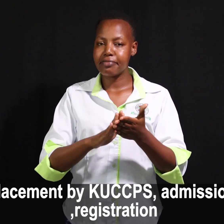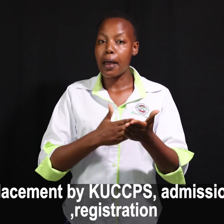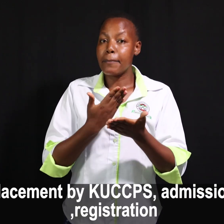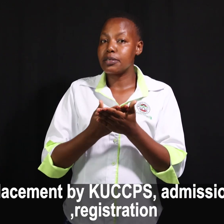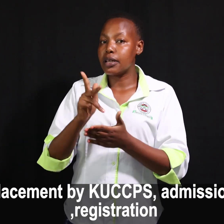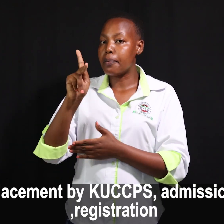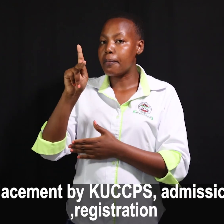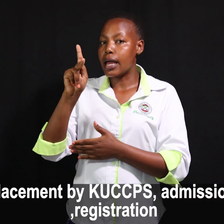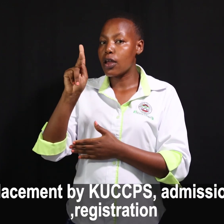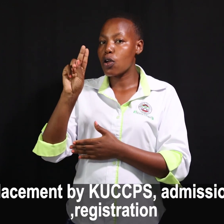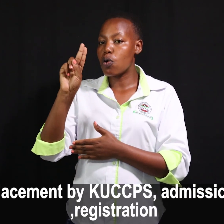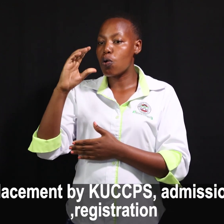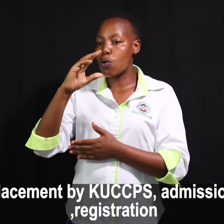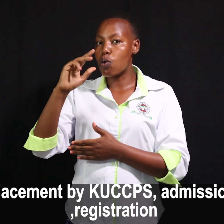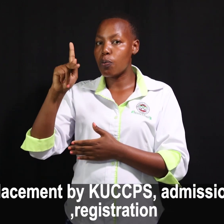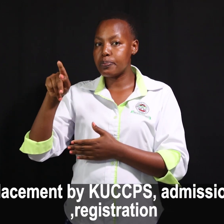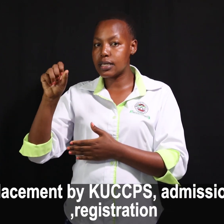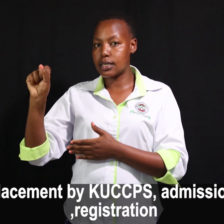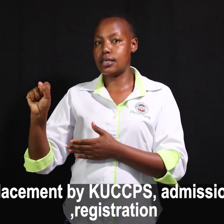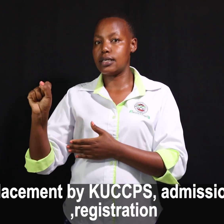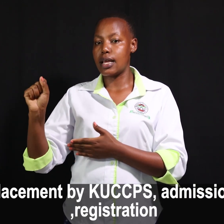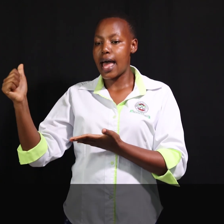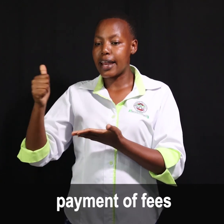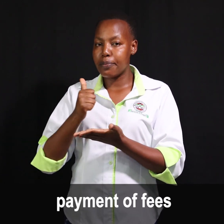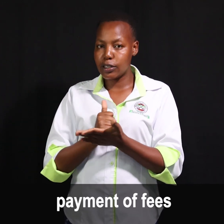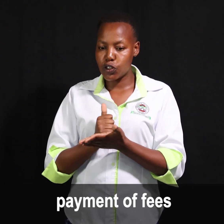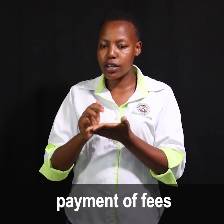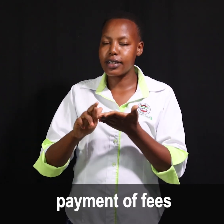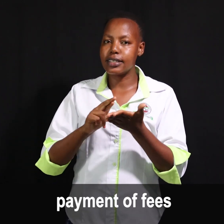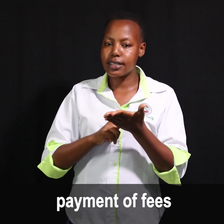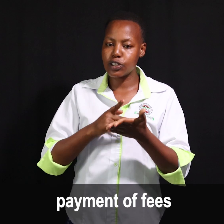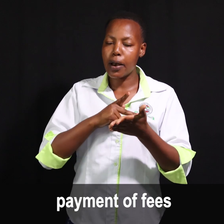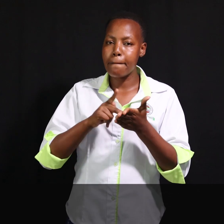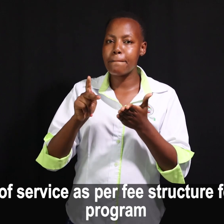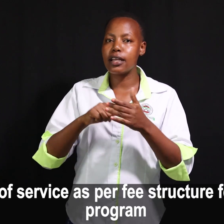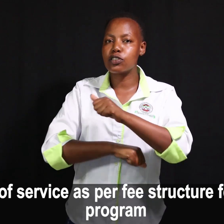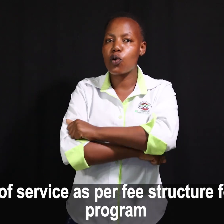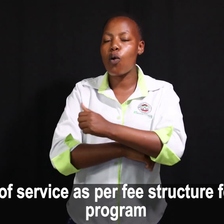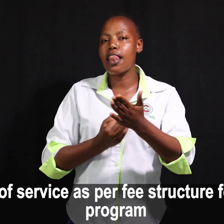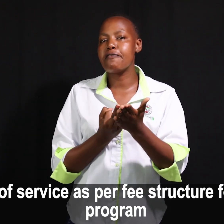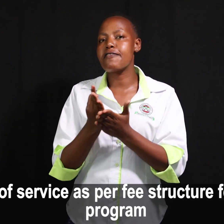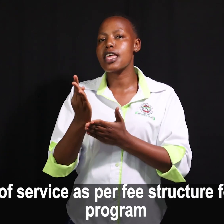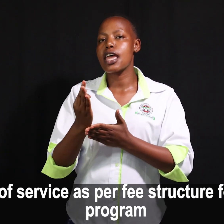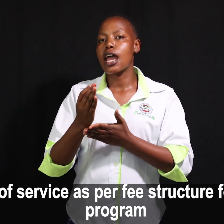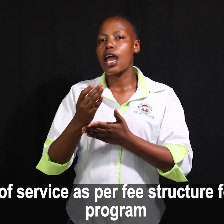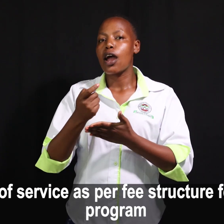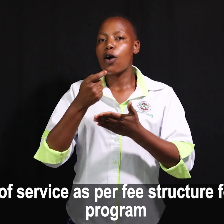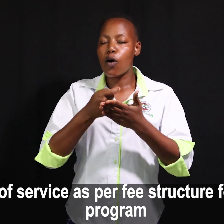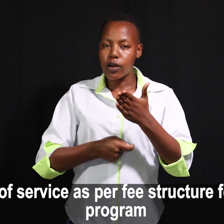COOPs. Admission. Registration. Payment of fees. Cost of service as per fee structure for